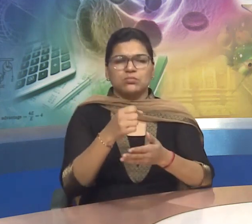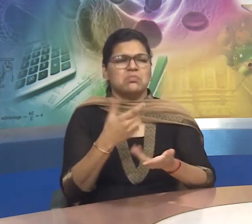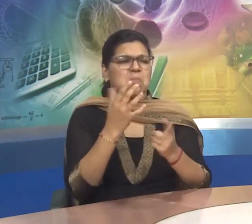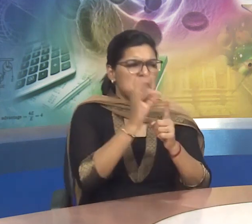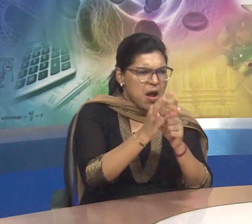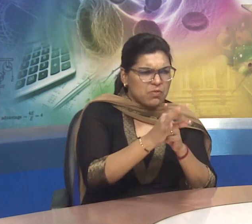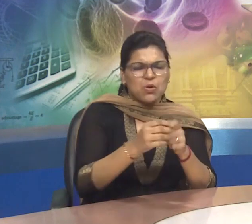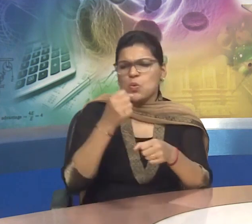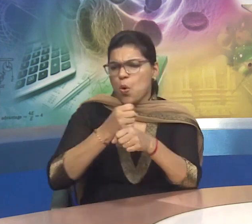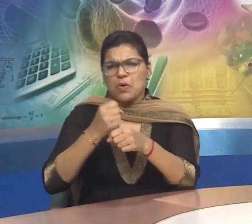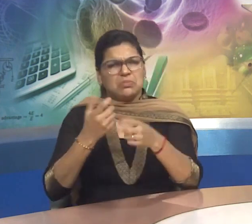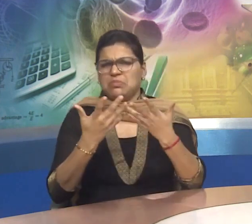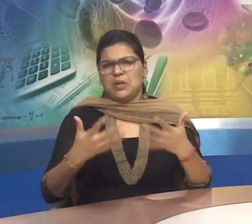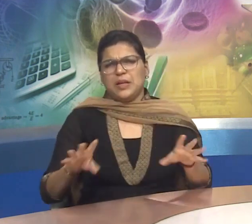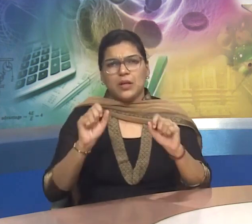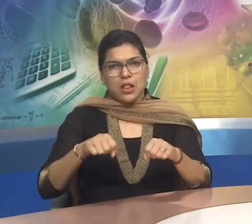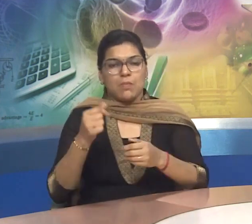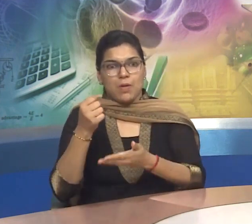This word is funds.